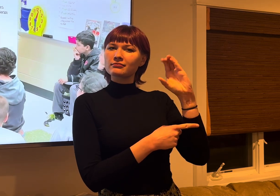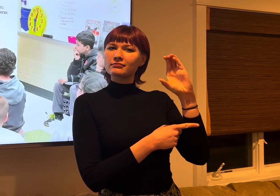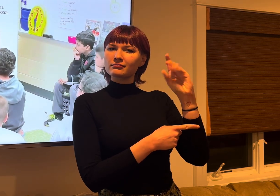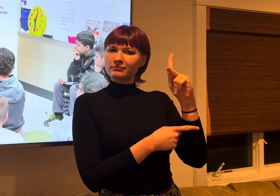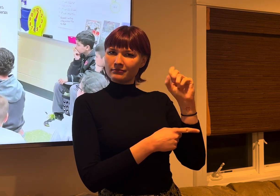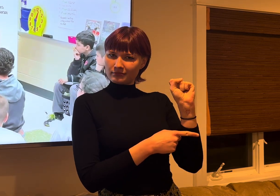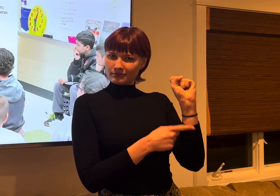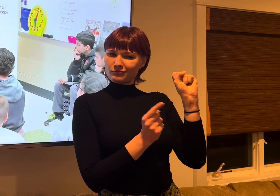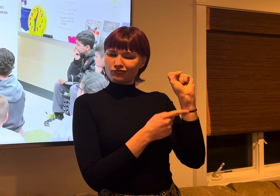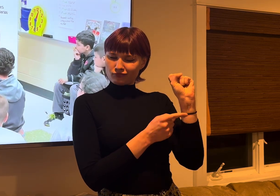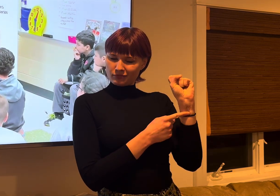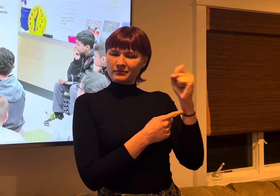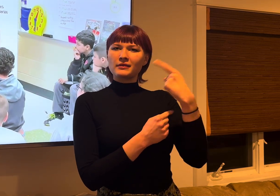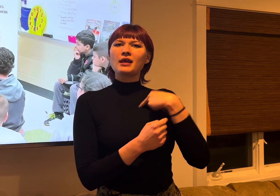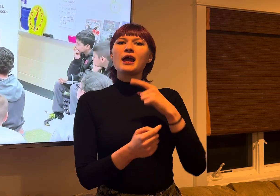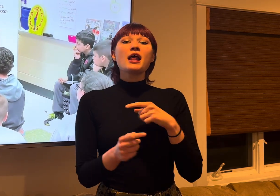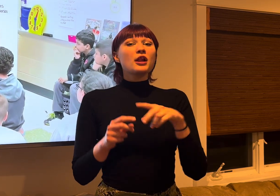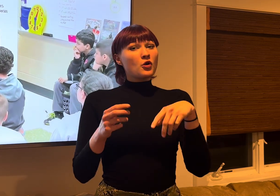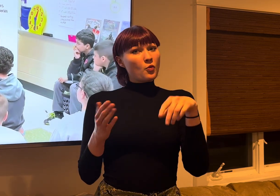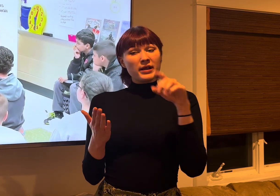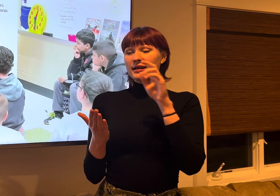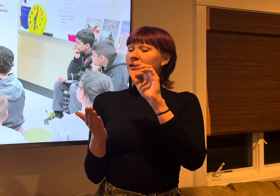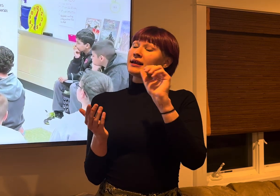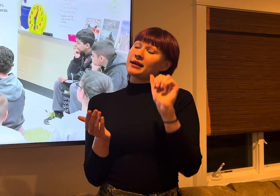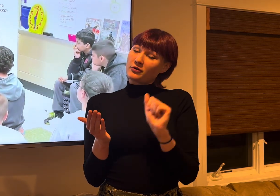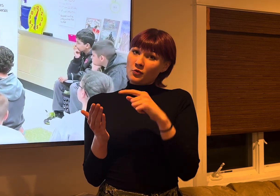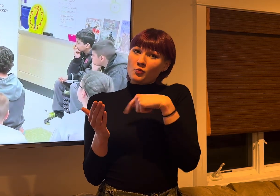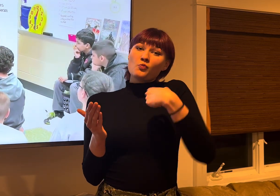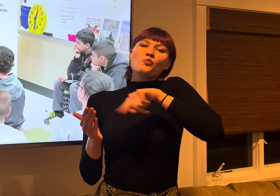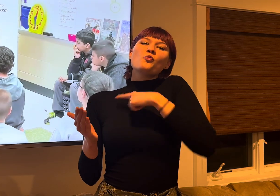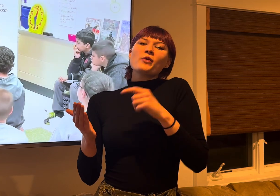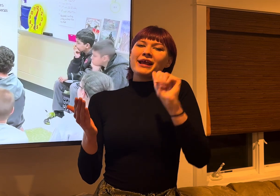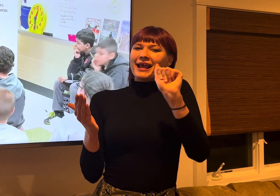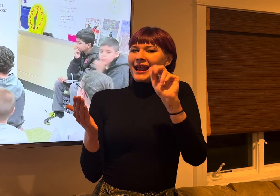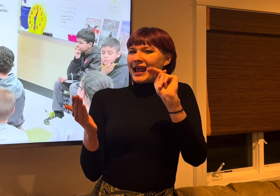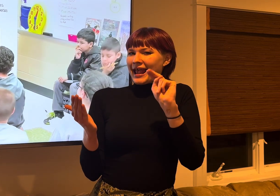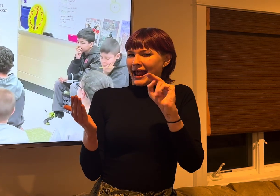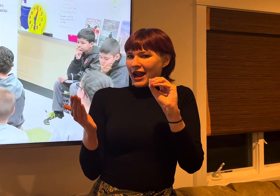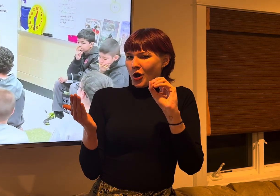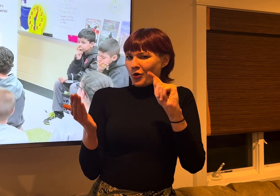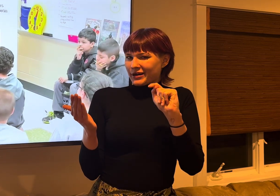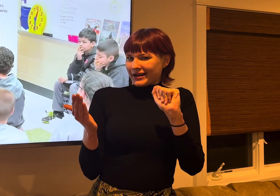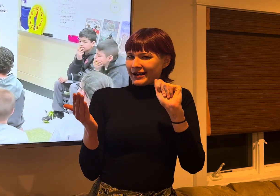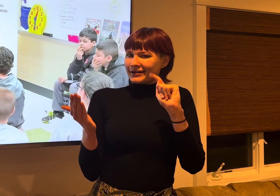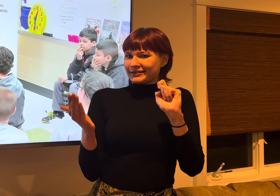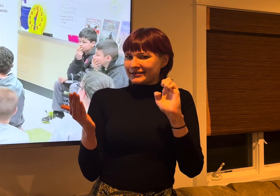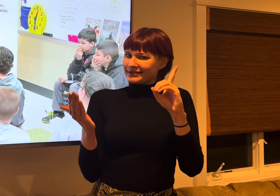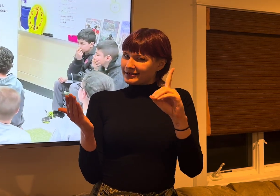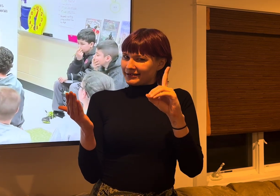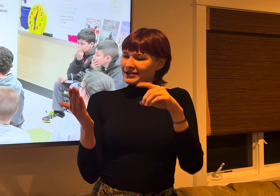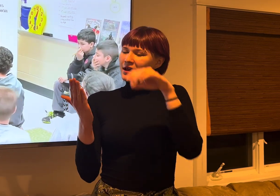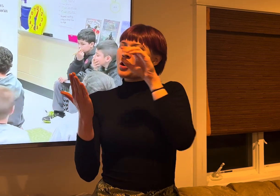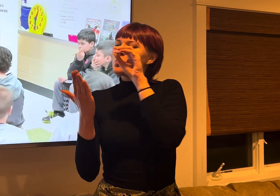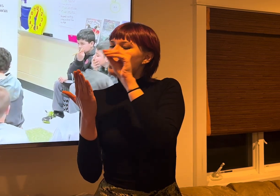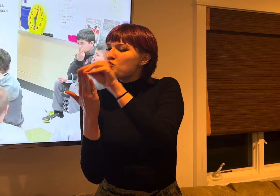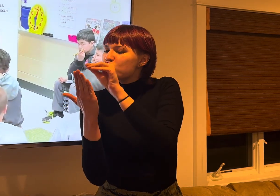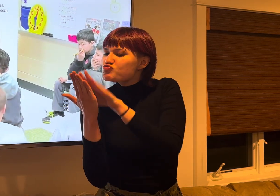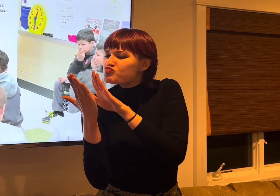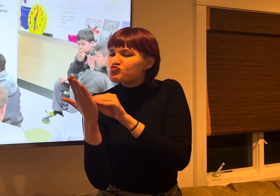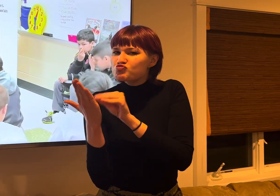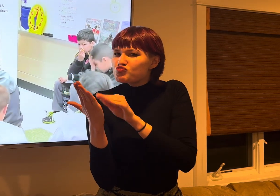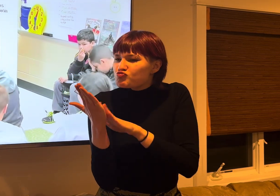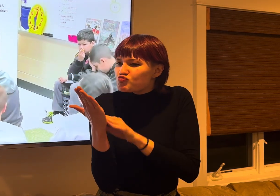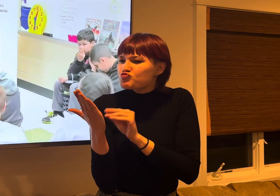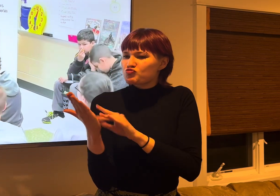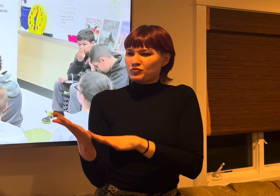to help us figure out character traits. And it's not fiction. What do you think it is? Think about all of the schema you have from reading. Think